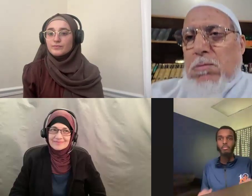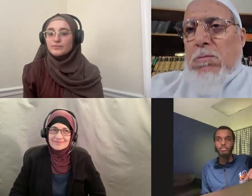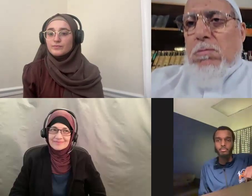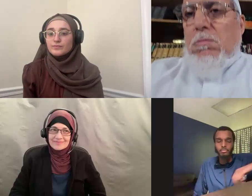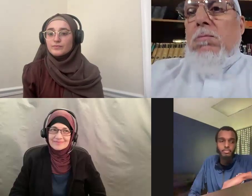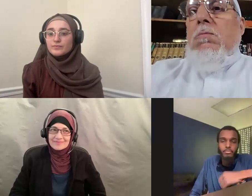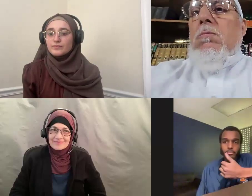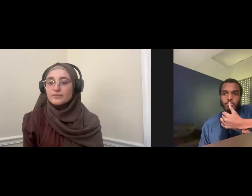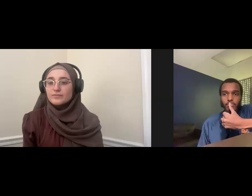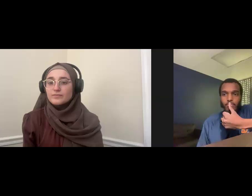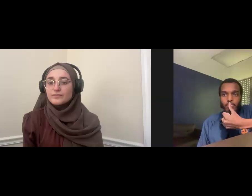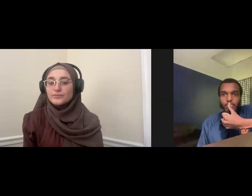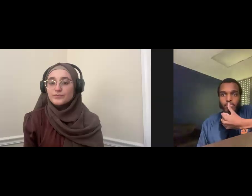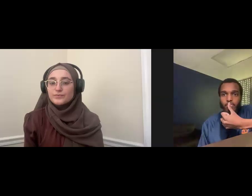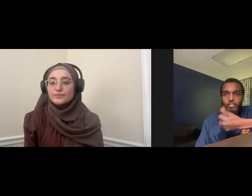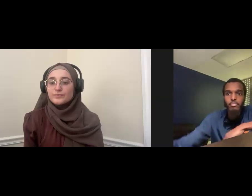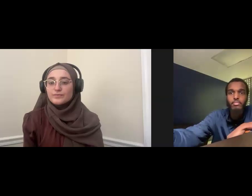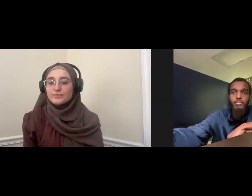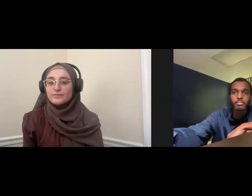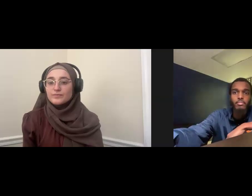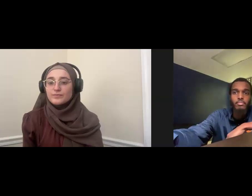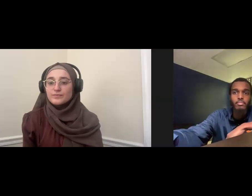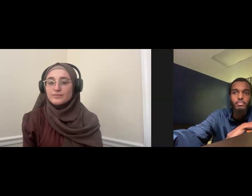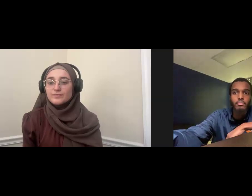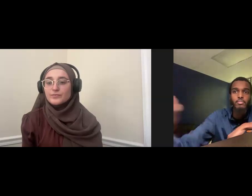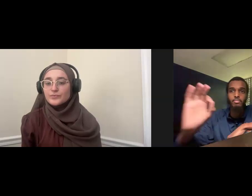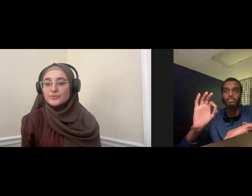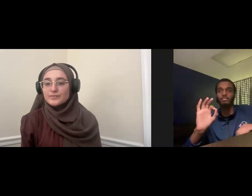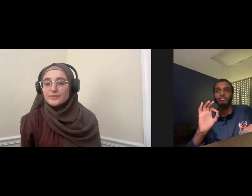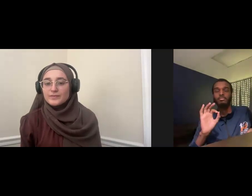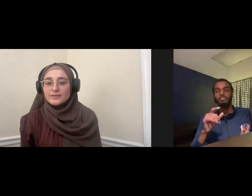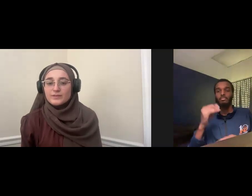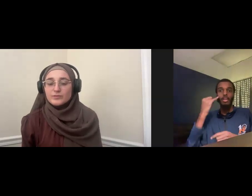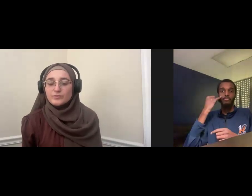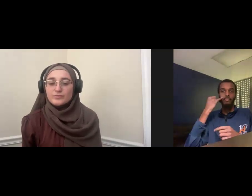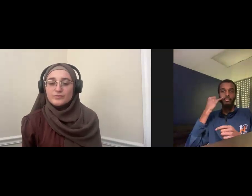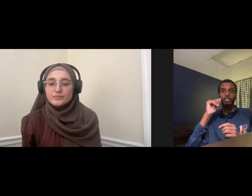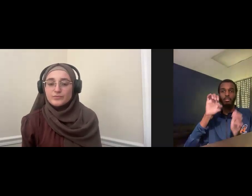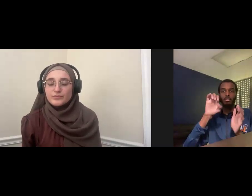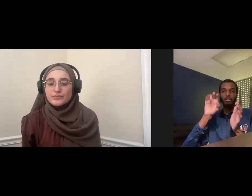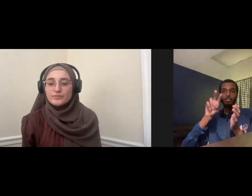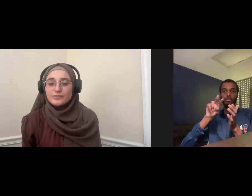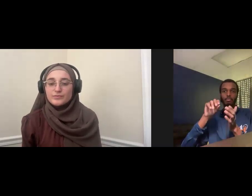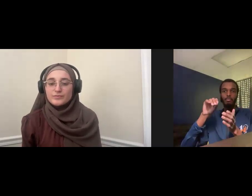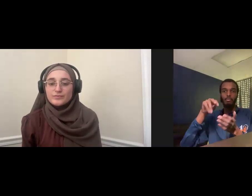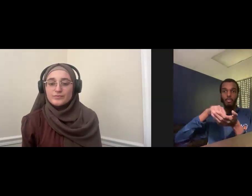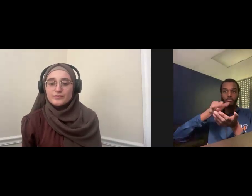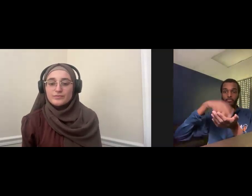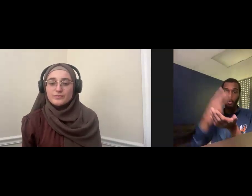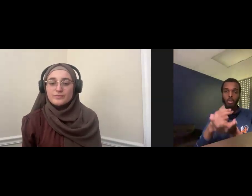just 1 moment, brother. One moment. Let me just make this. Oh, thank you so much, sister. Okay, I'm sorry, brother Sulaiman. Yeah.